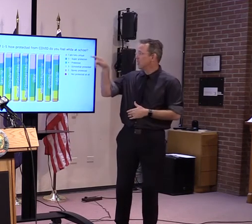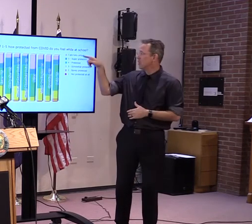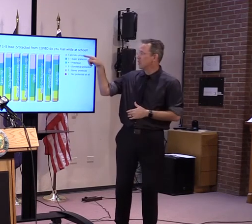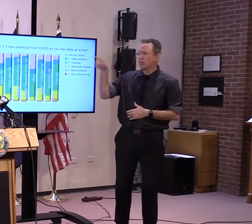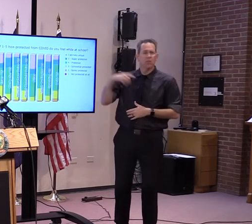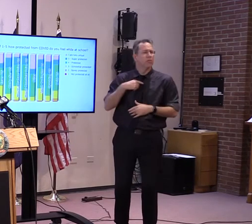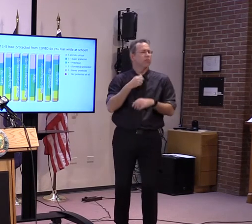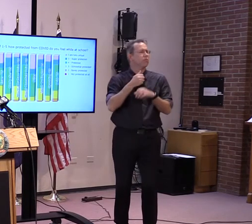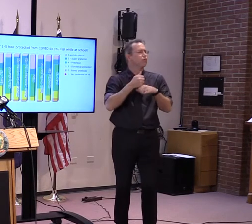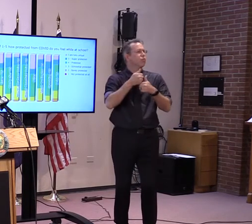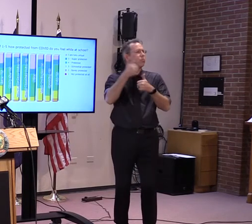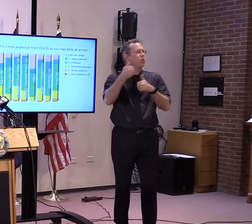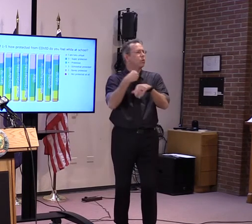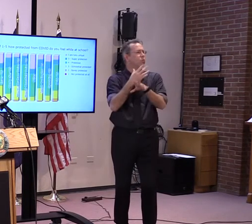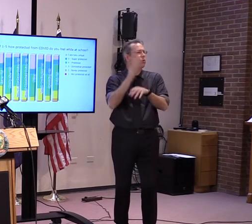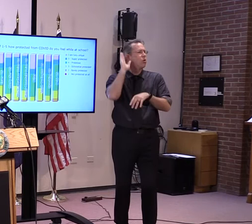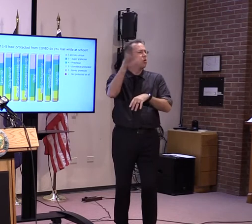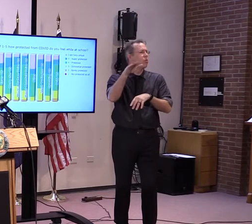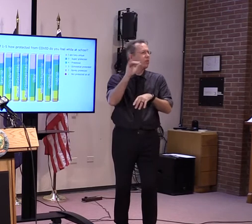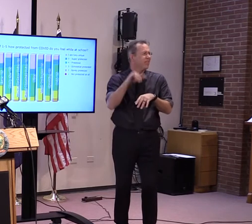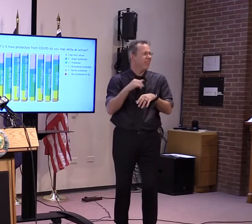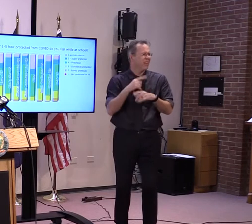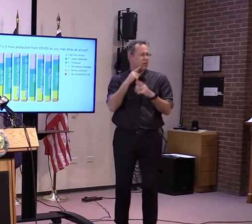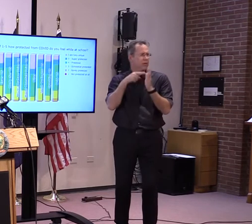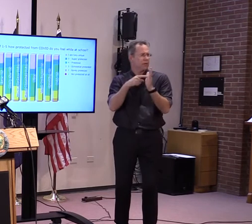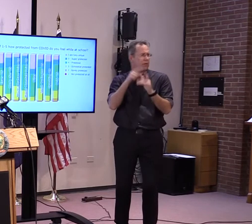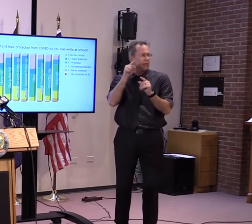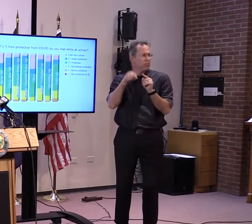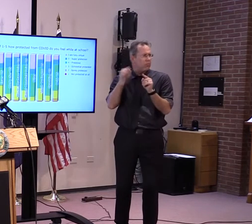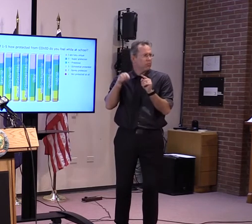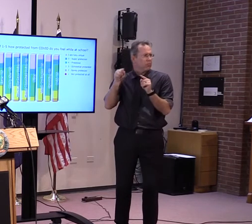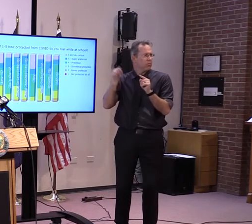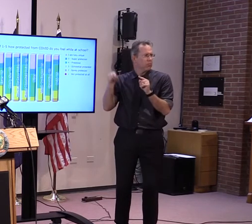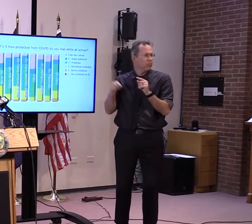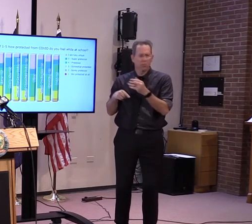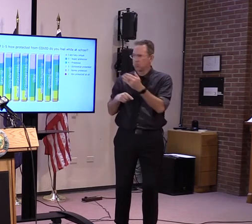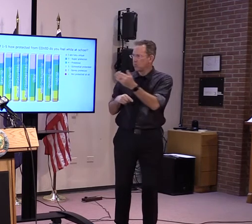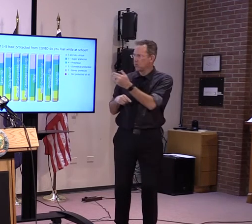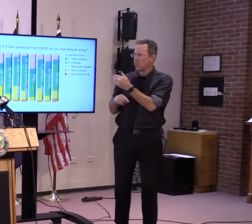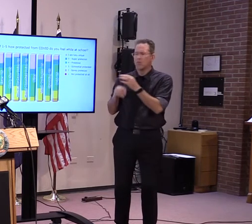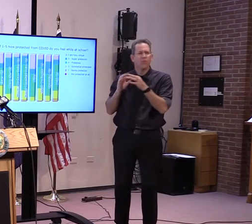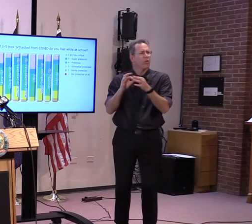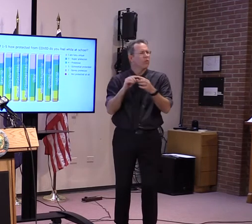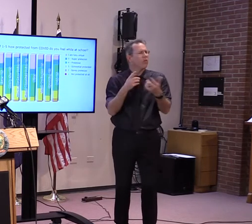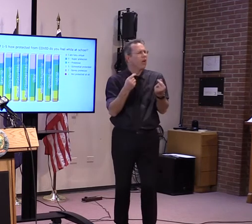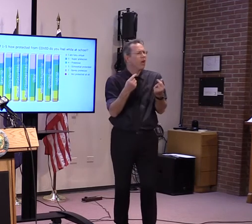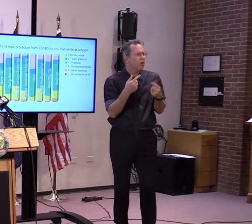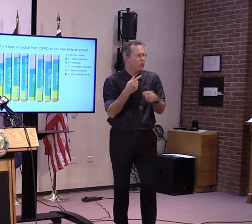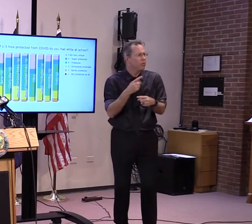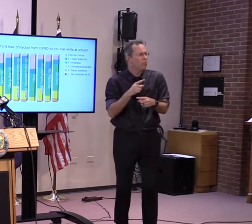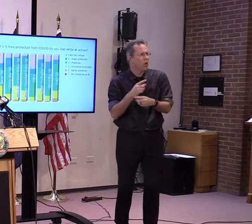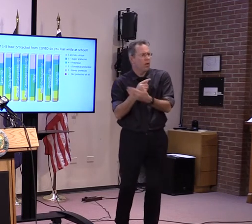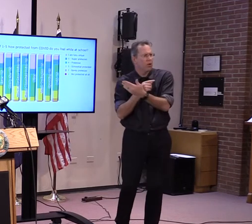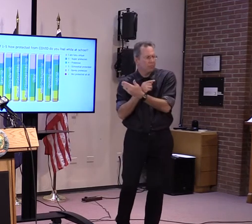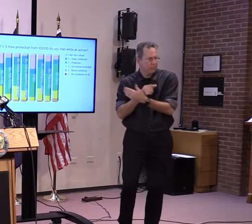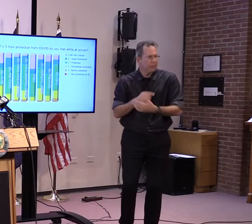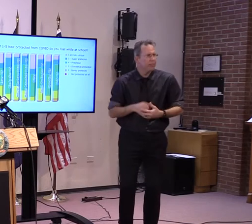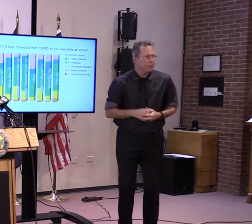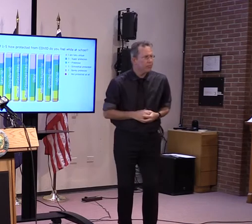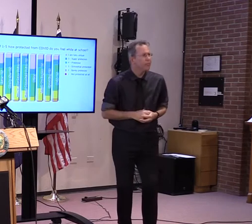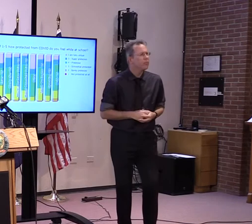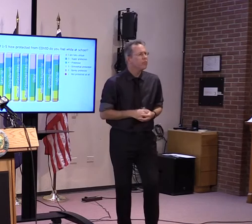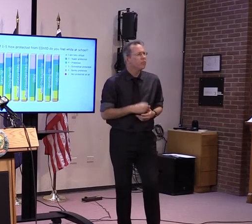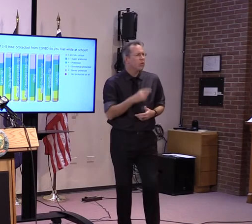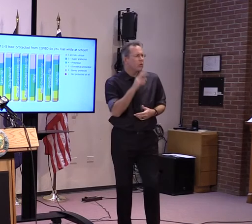know, what principals are saying, here's what we're doing, but students, for the most part, feel somewhat protected while they're at school, and that's